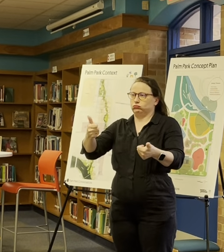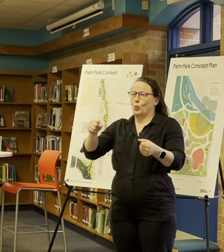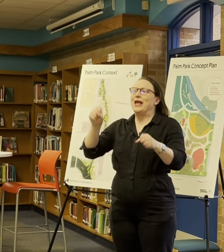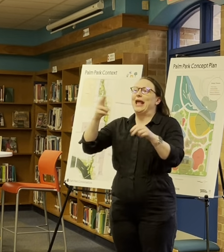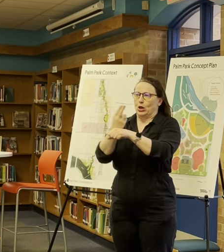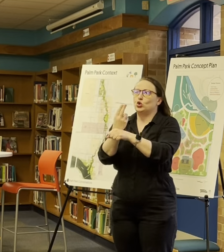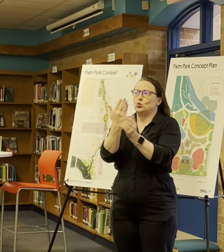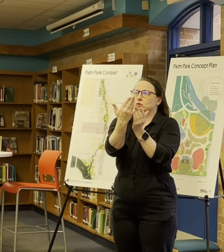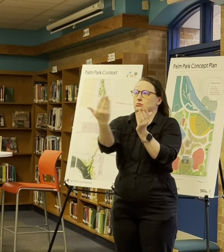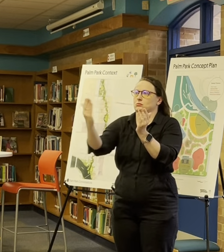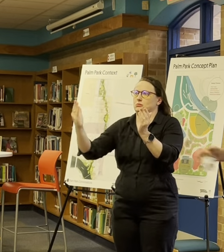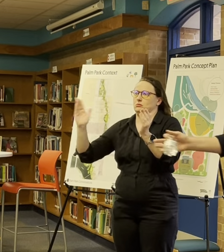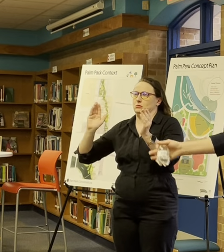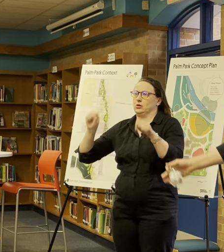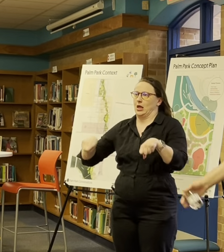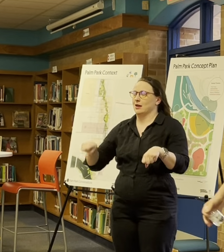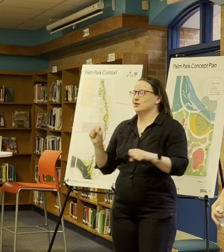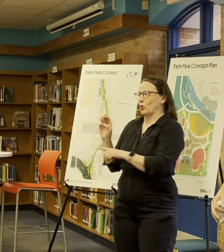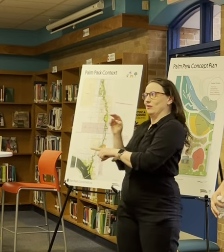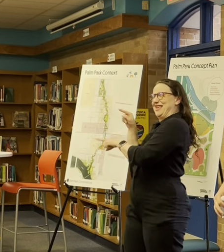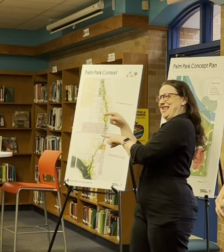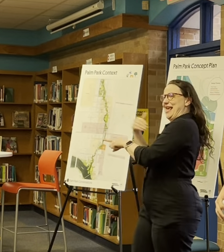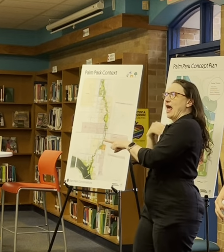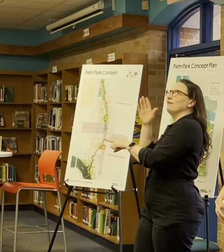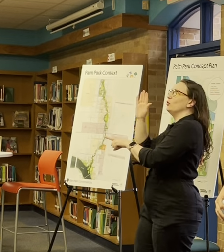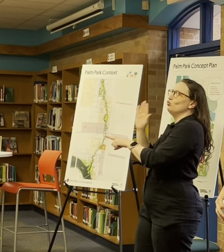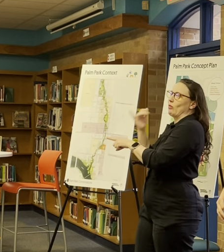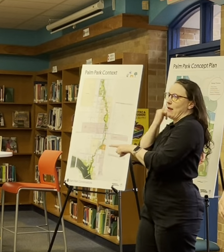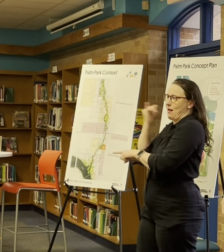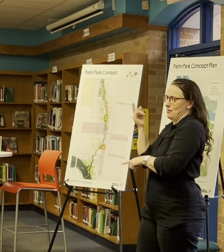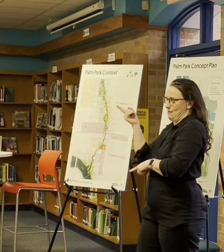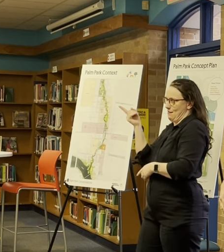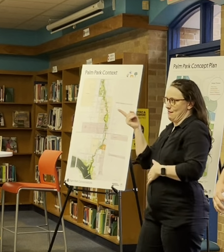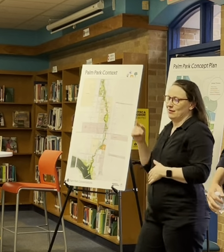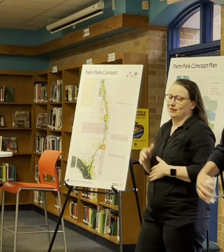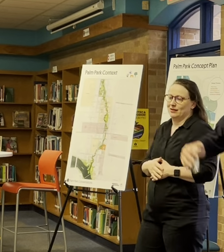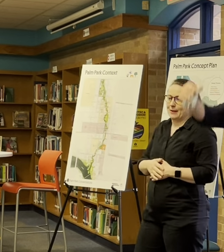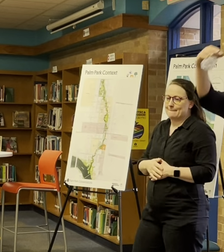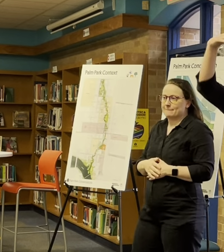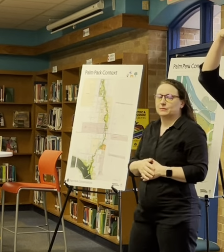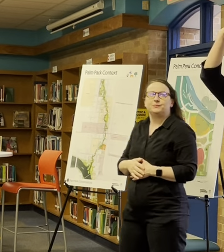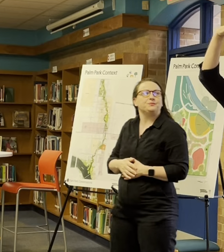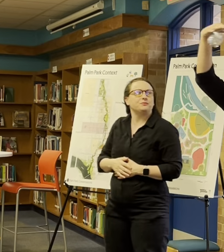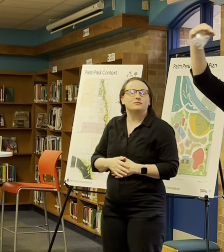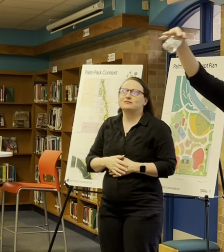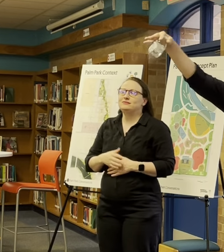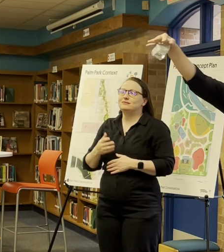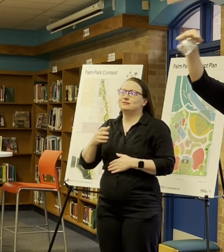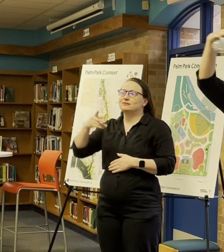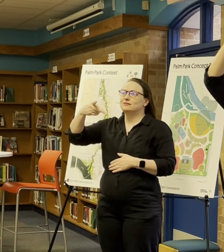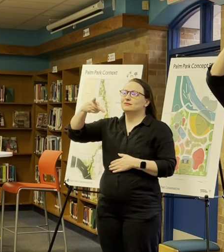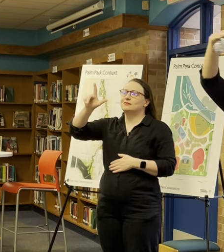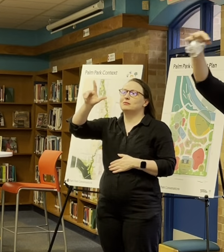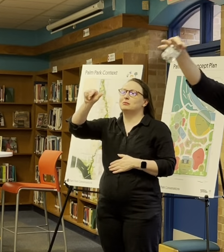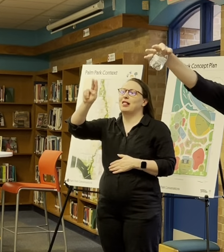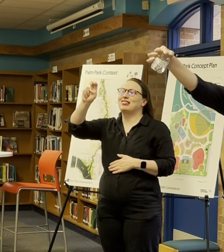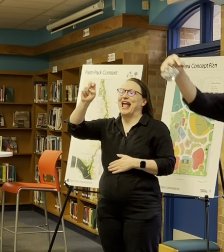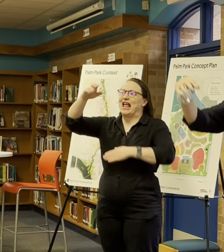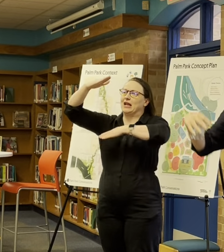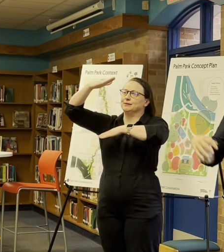that. So we have this idea, or I should say, Murray had this fantastic idea of putting kind of a plane,